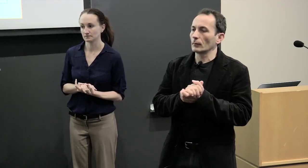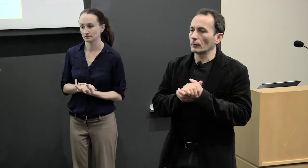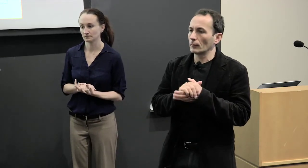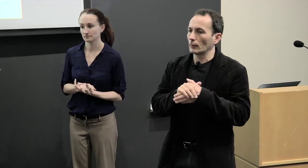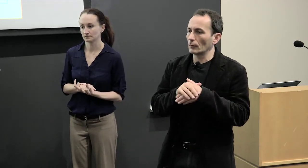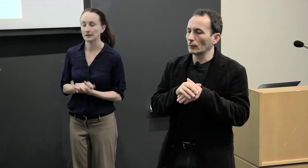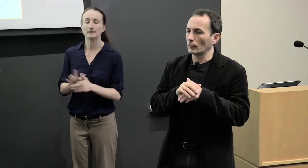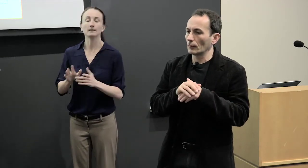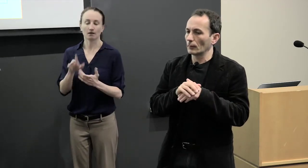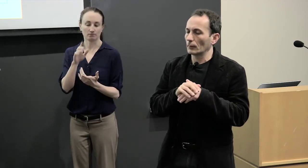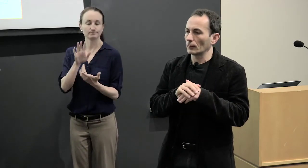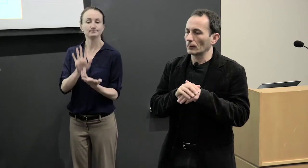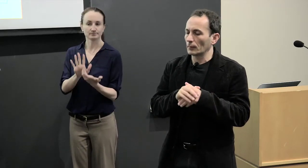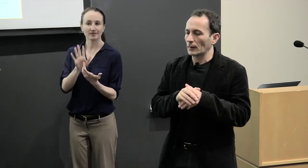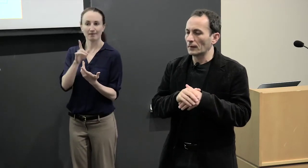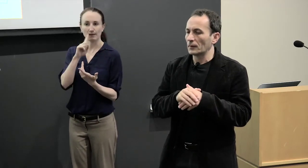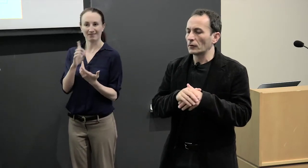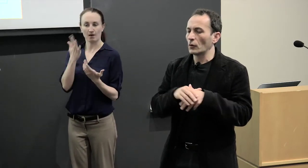behaviors.